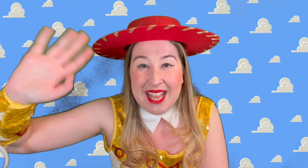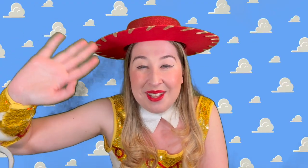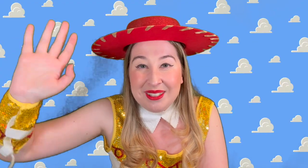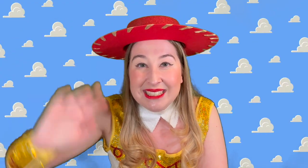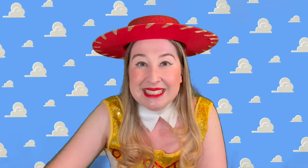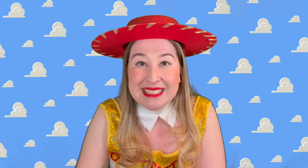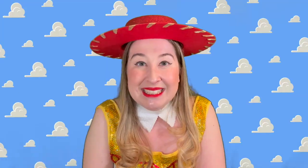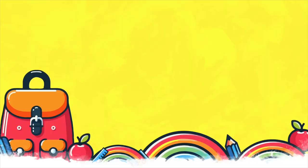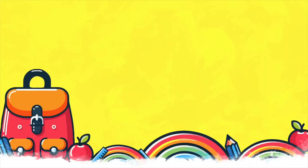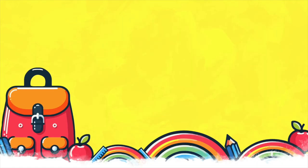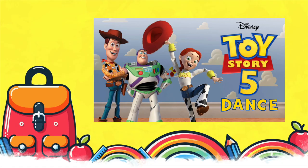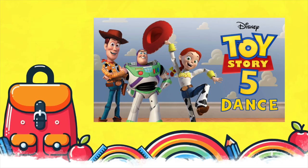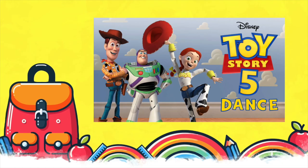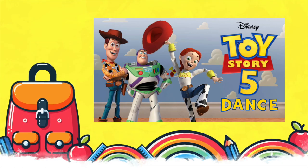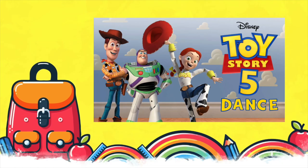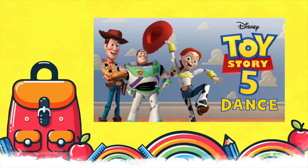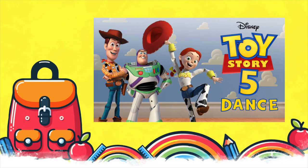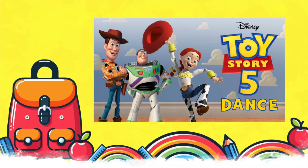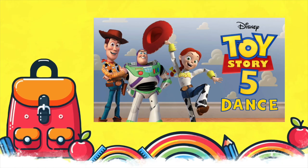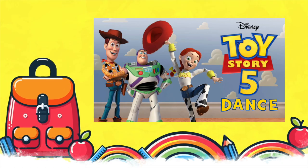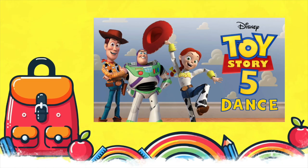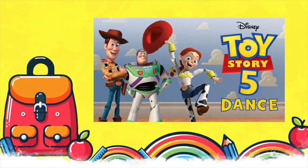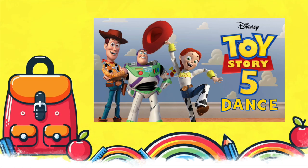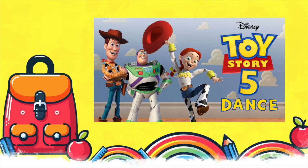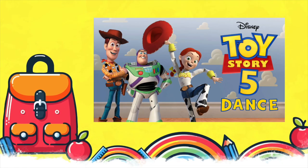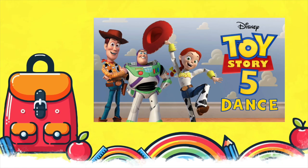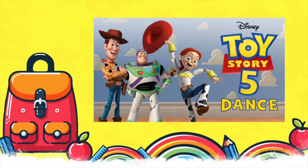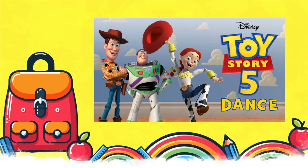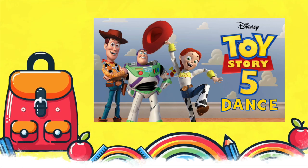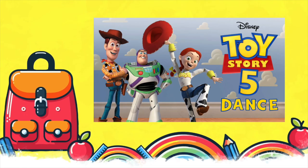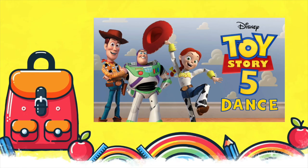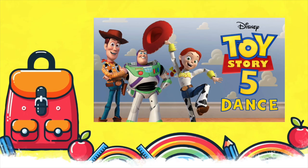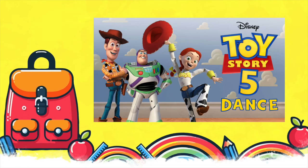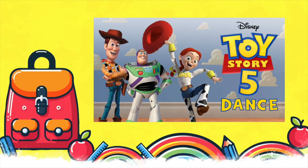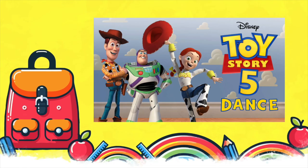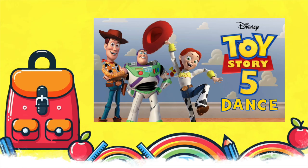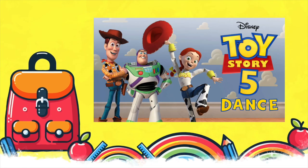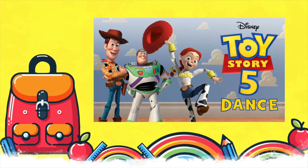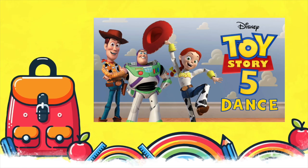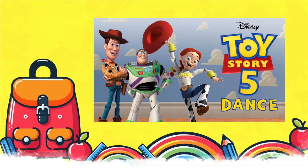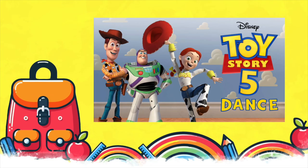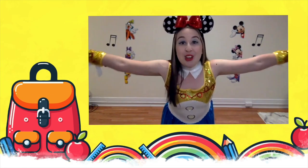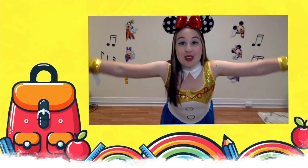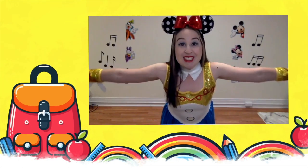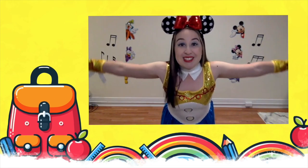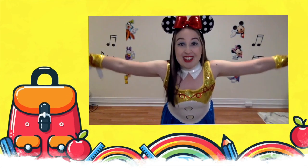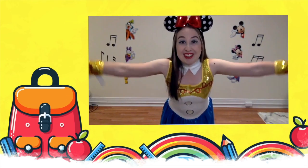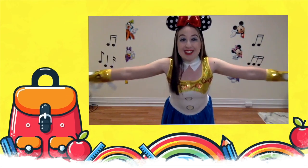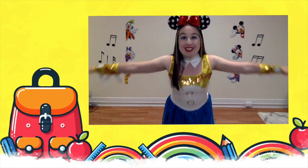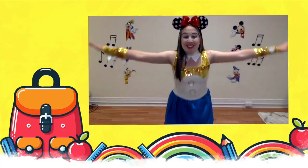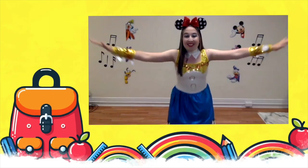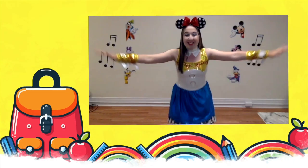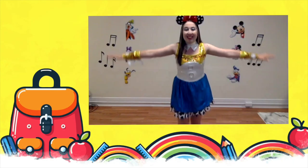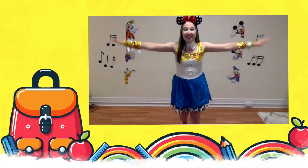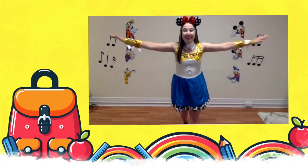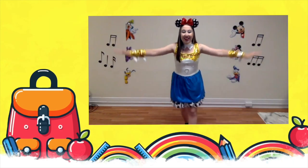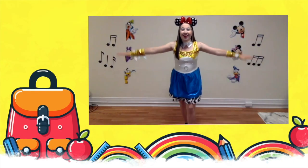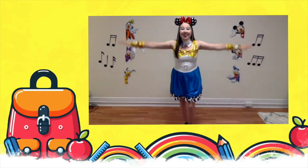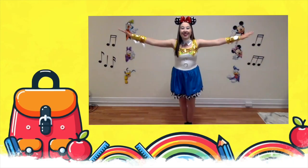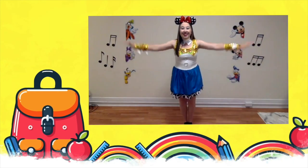time. If you'd like to check out more fun Toy Story content, please check out my Toy Story 5 dance class. I'll teach you